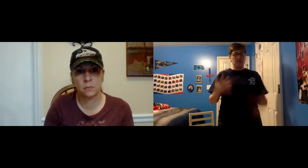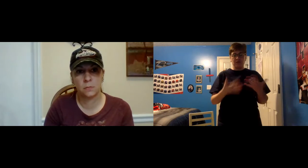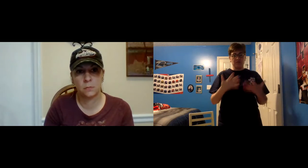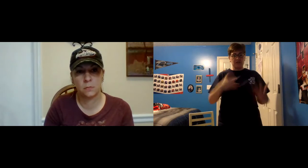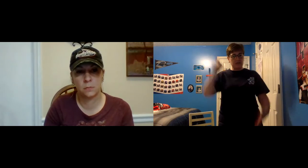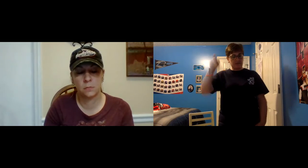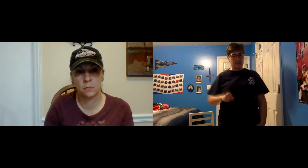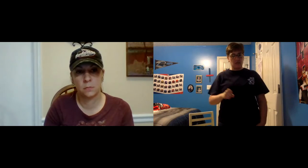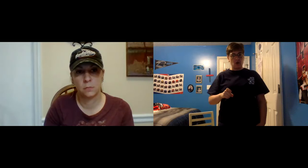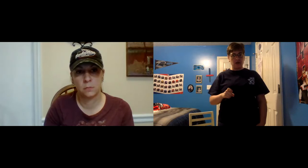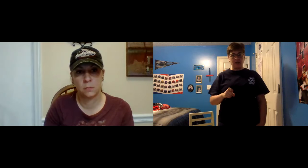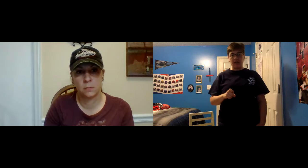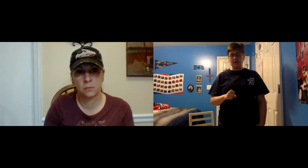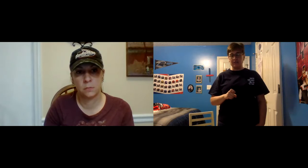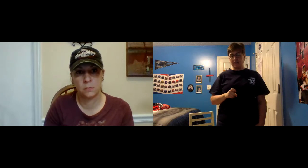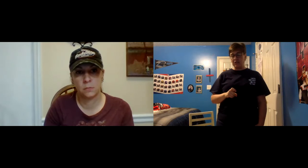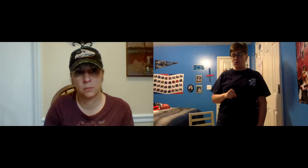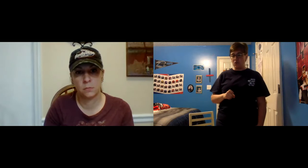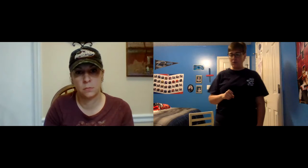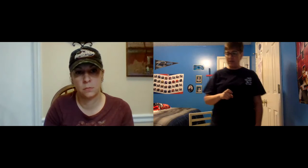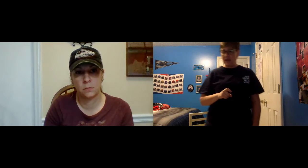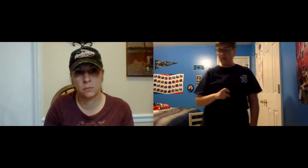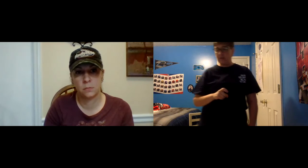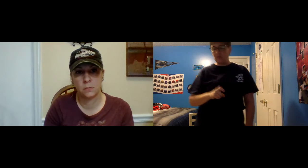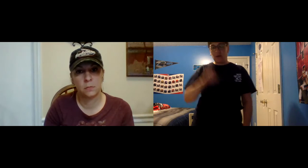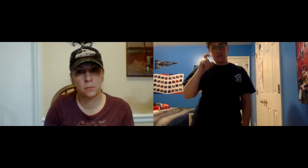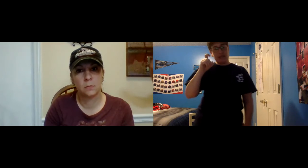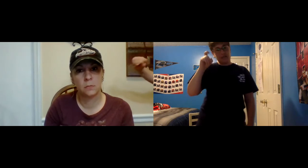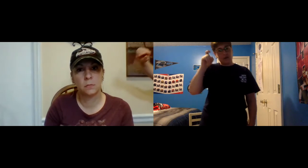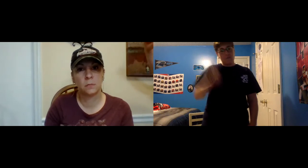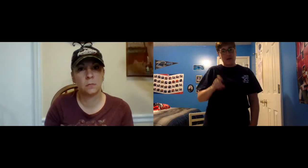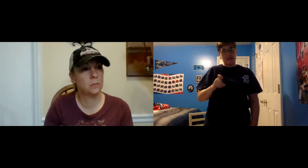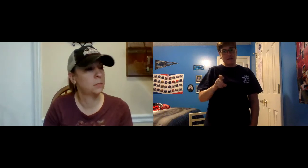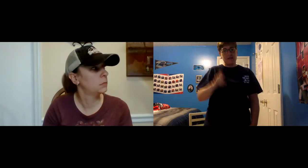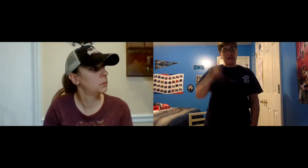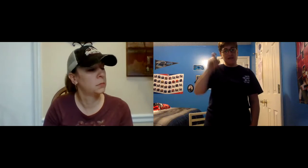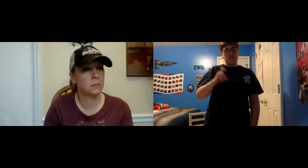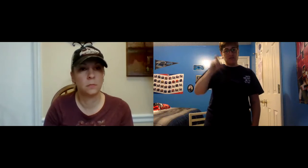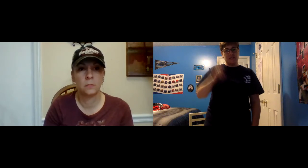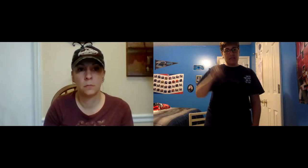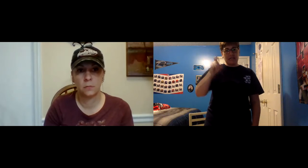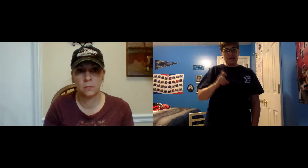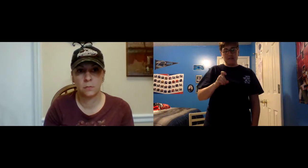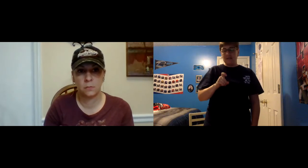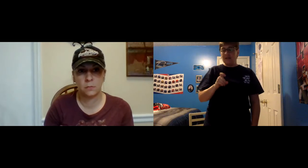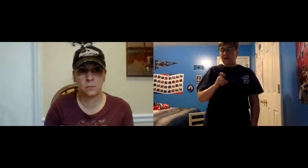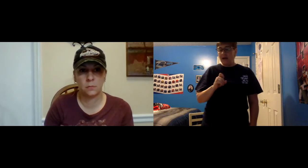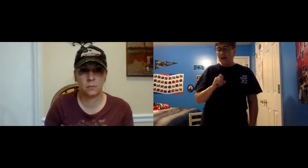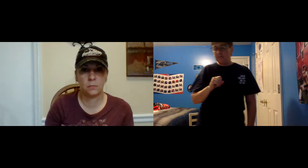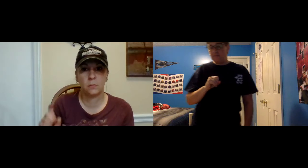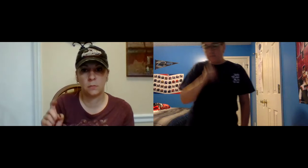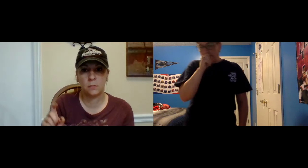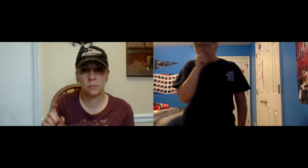and then you can put as much emphasis on it as you want with that one as well. So yeah, so must versus need.